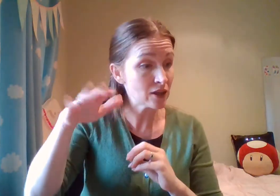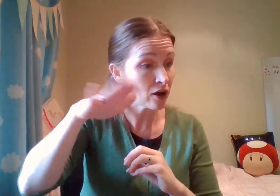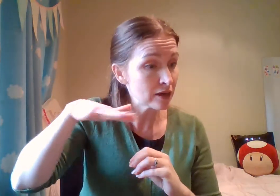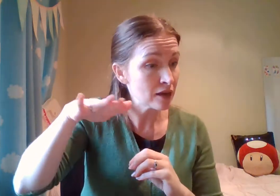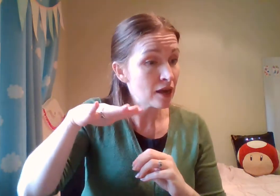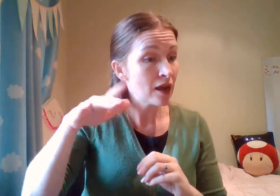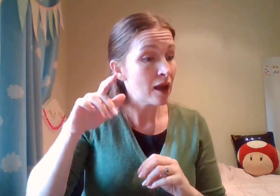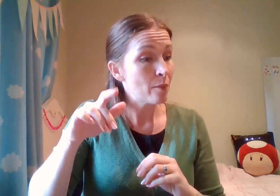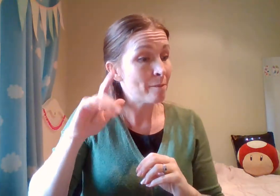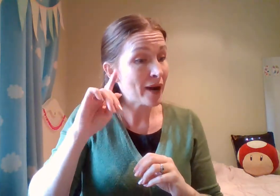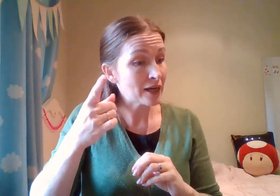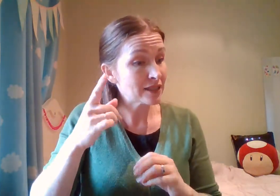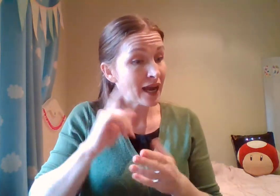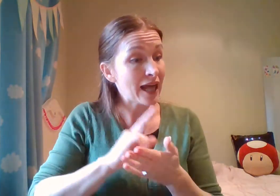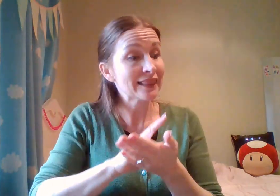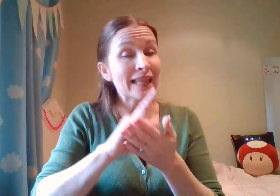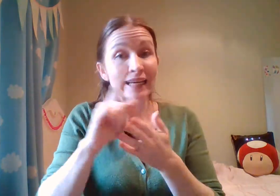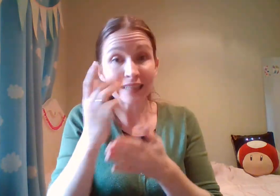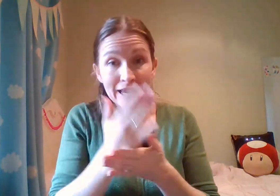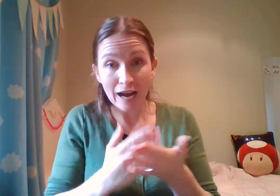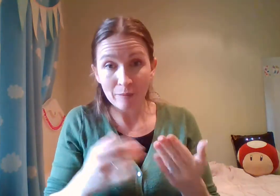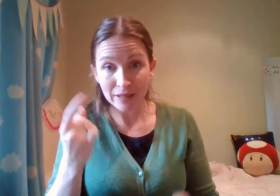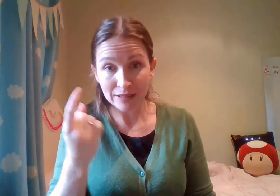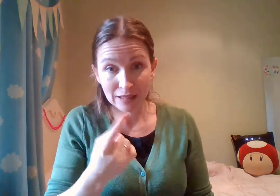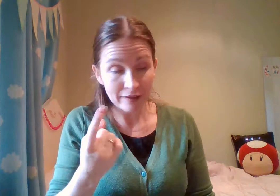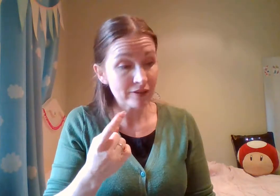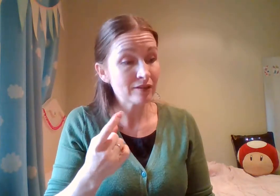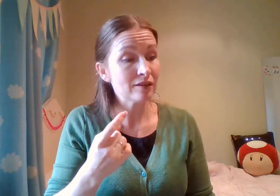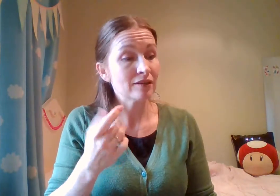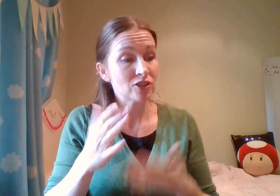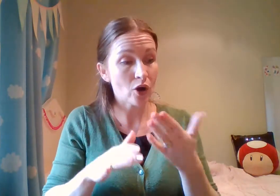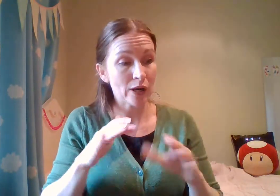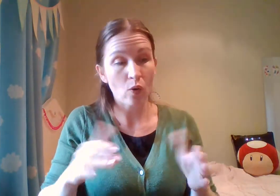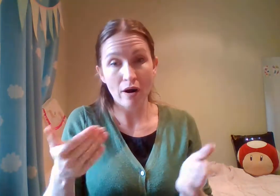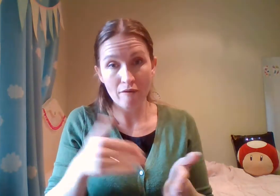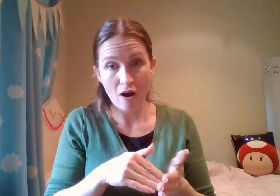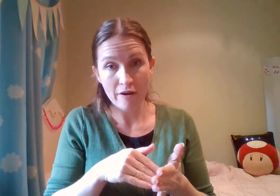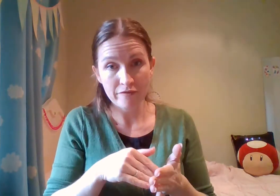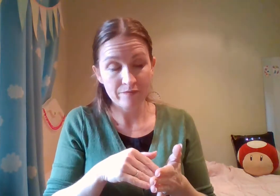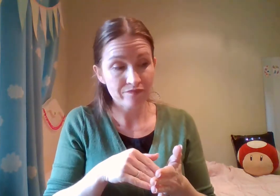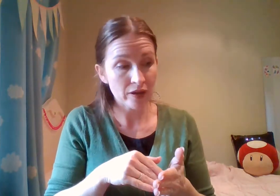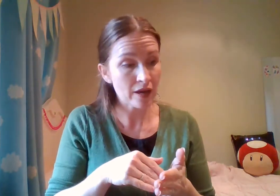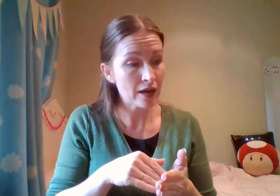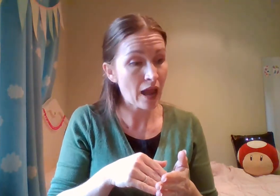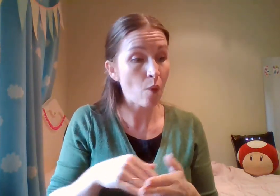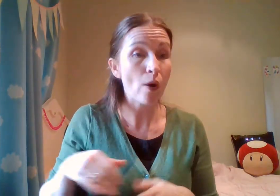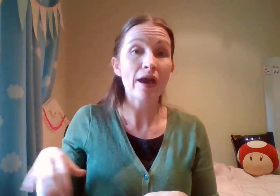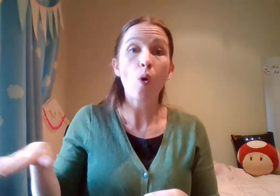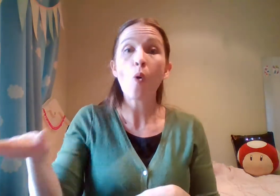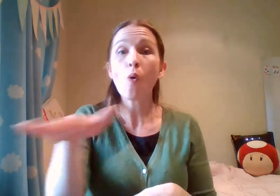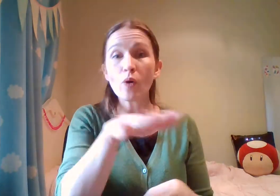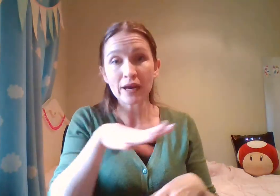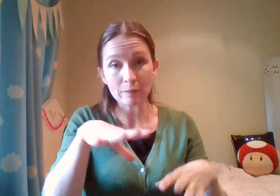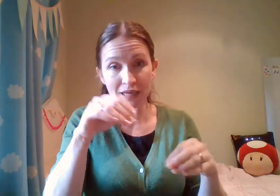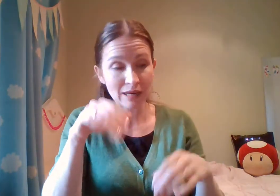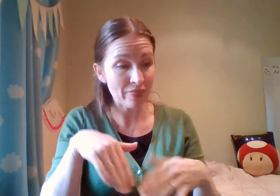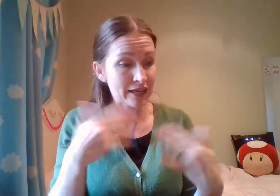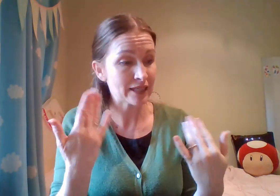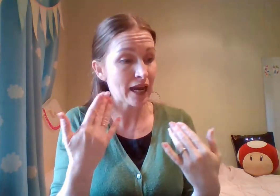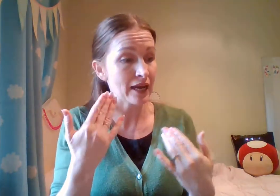sign. But later at 11:30, sign and choir arrive. Okay, and we're all getting picked up that day